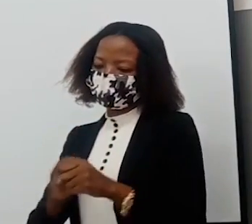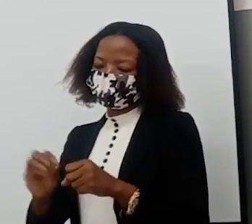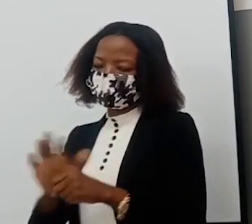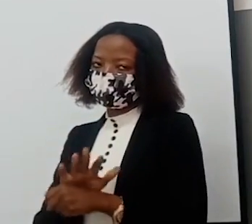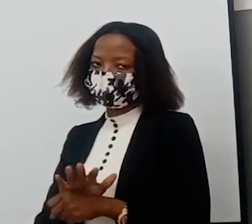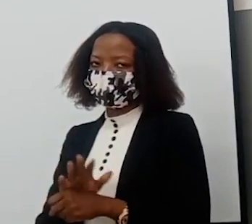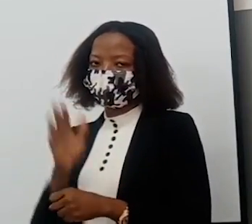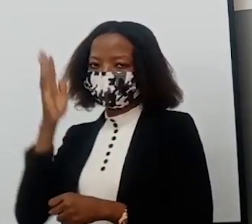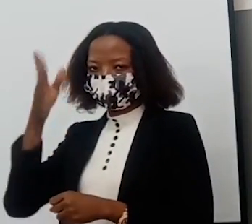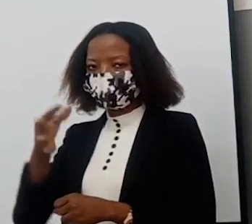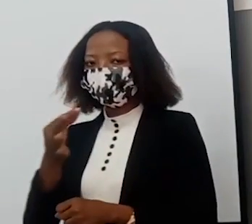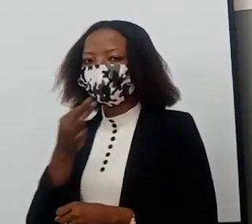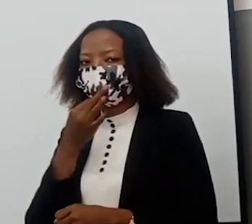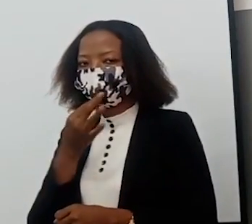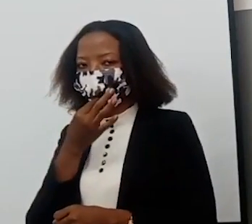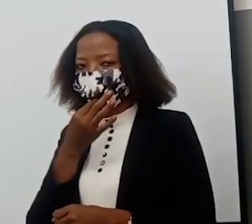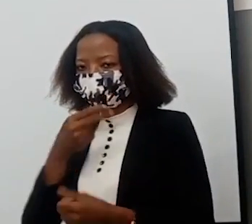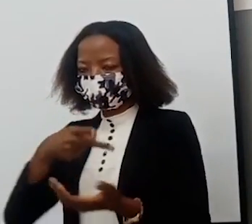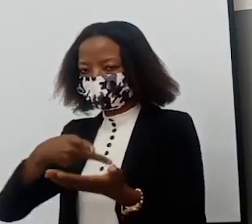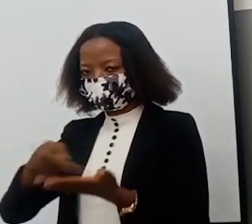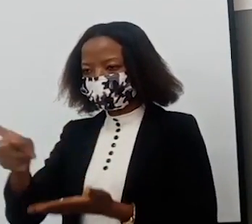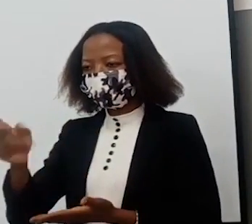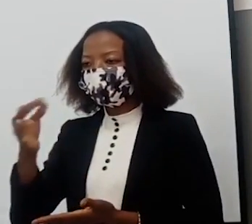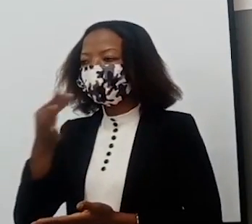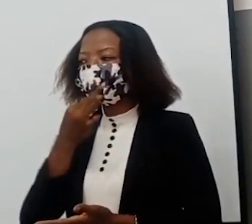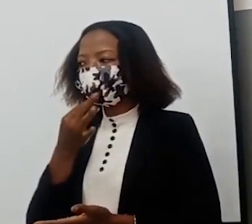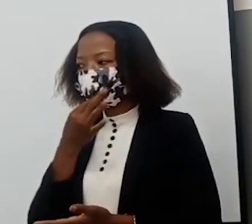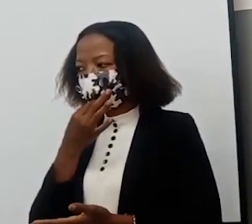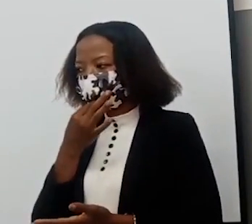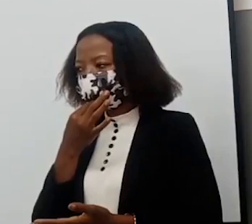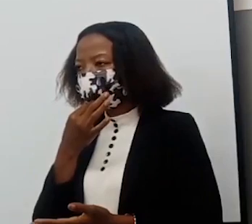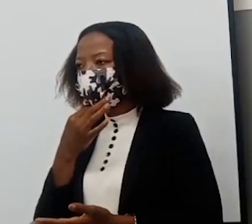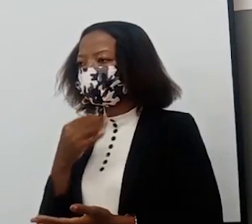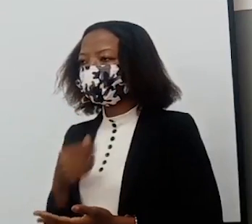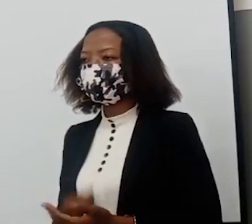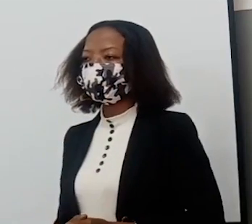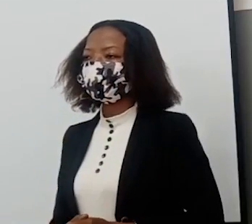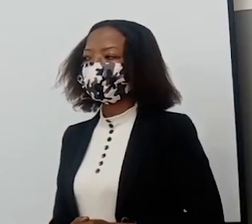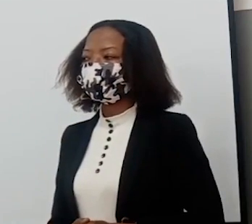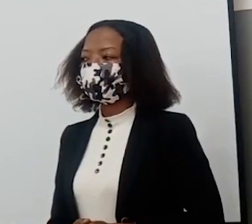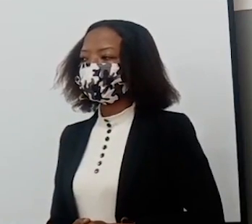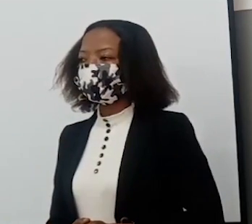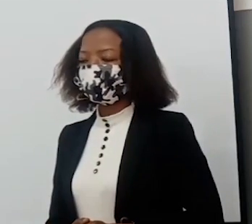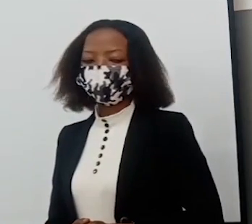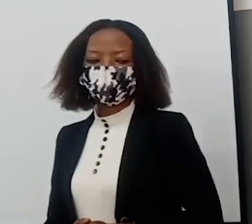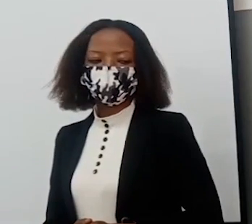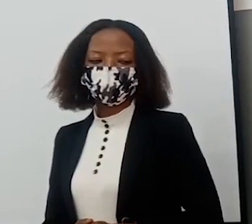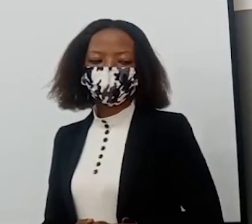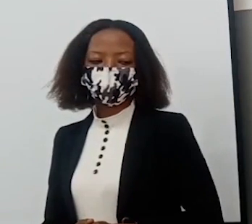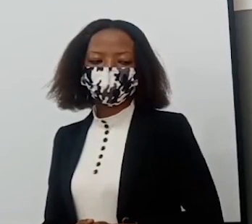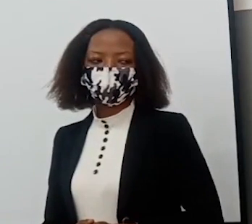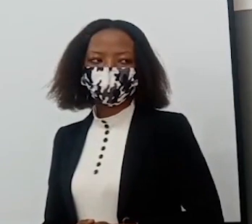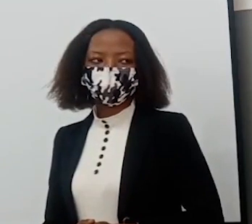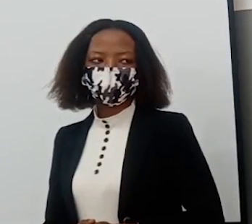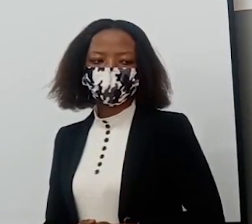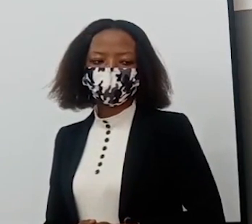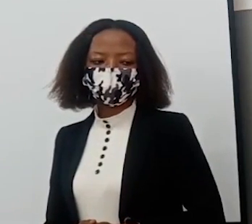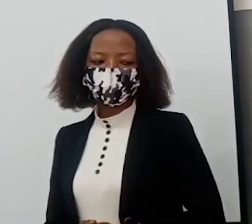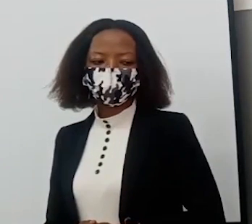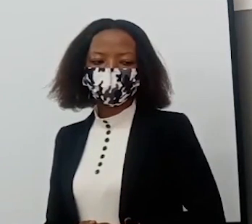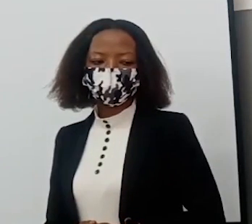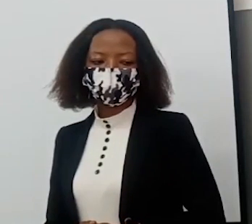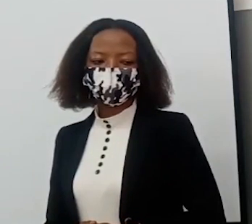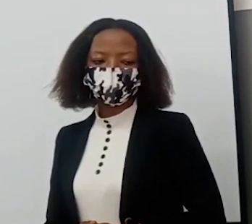all of our team members will be paid soon, and then the process is ongoing. And so